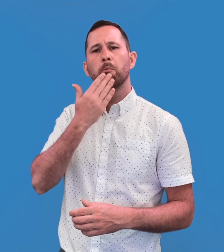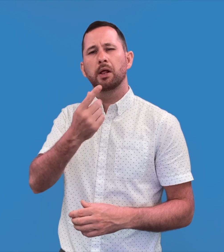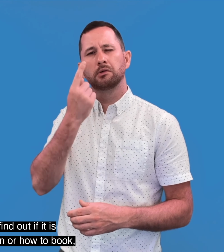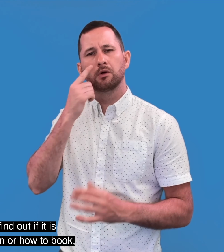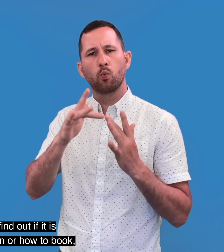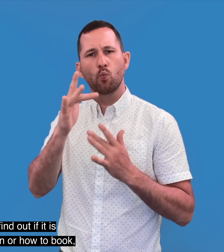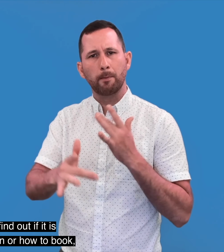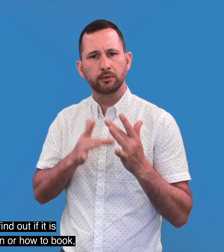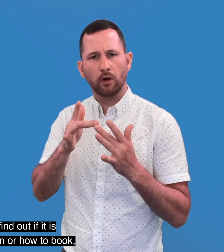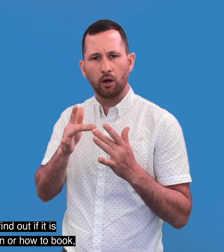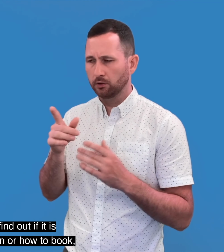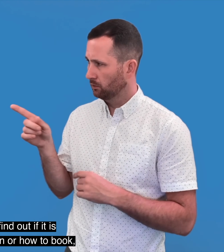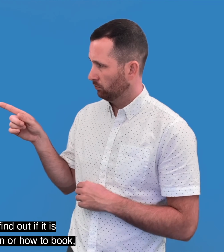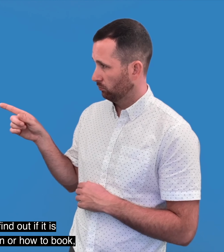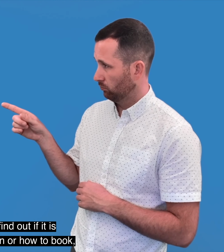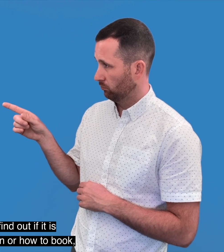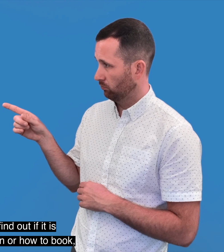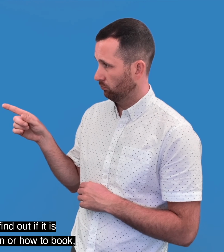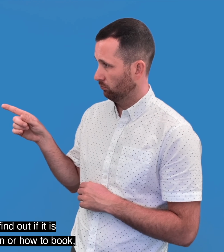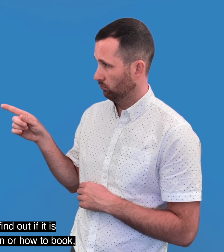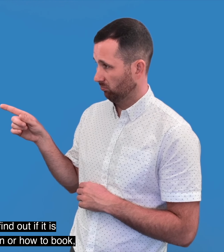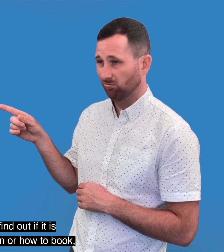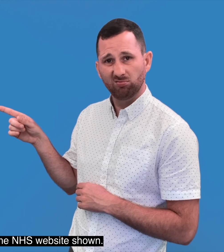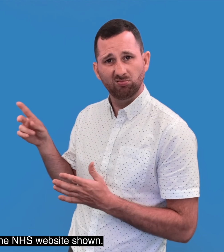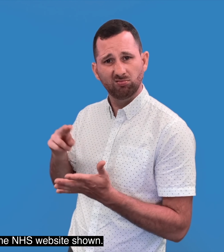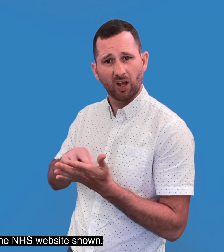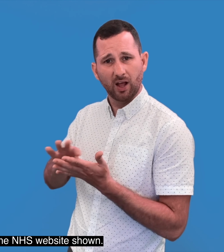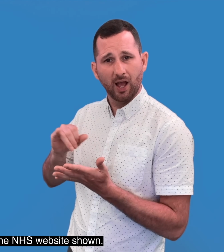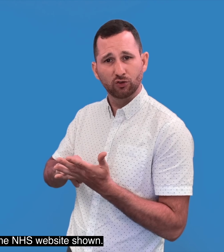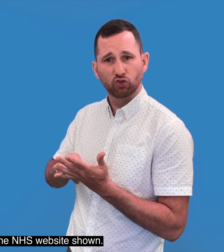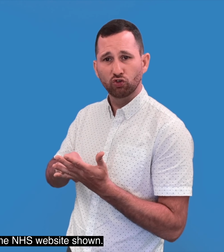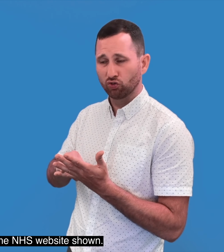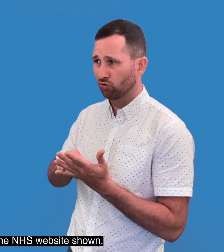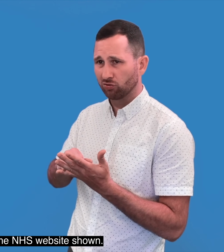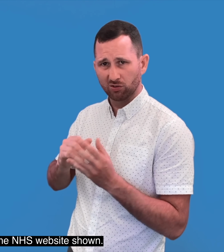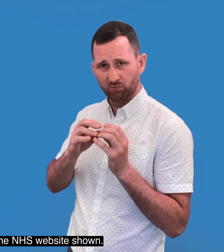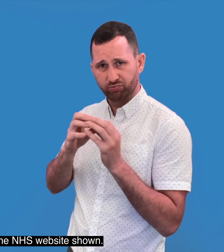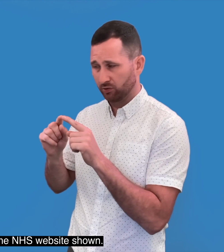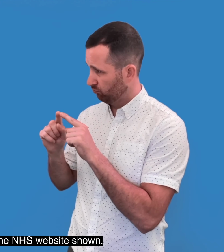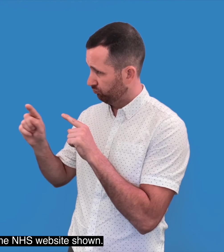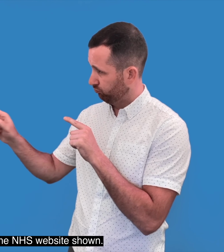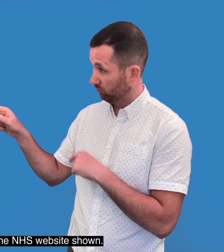To find out if it's your turn or how to book, you can visit the NHS website shown.